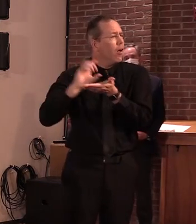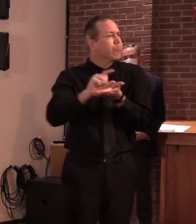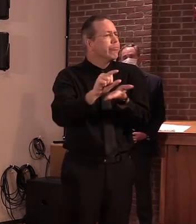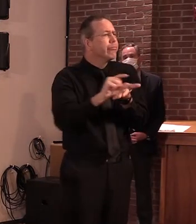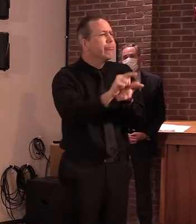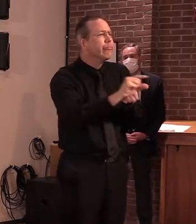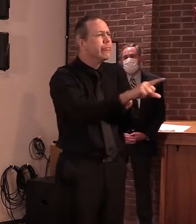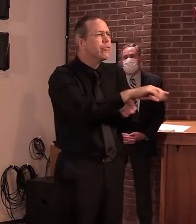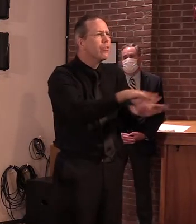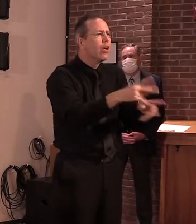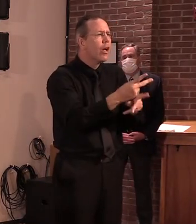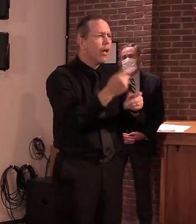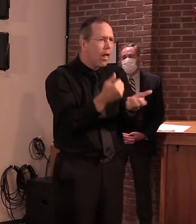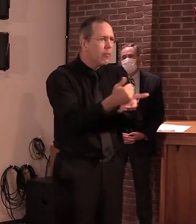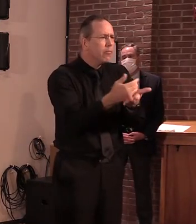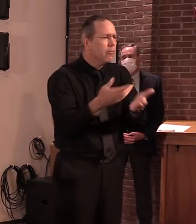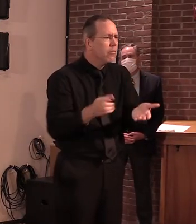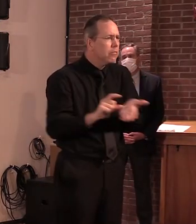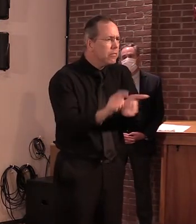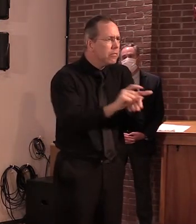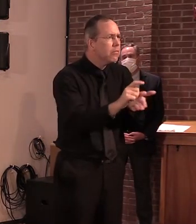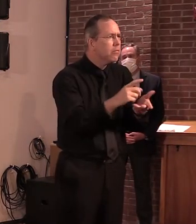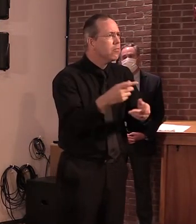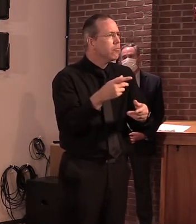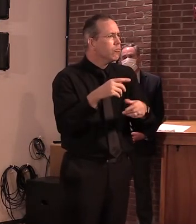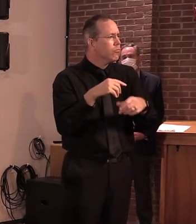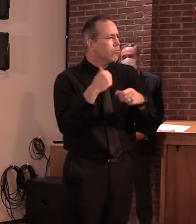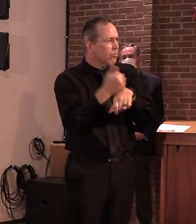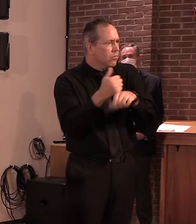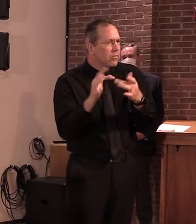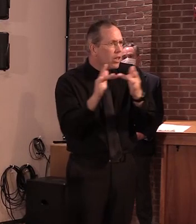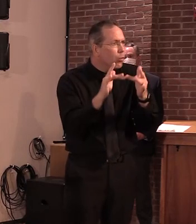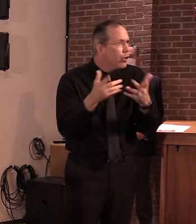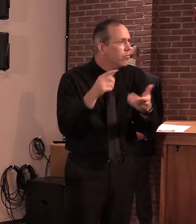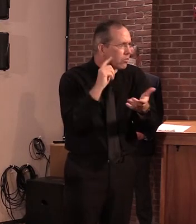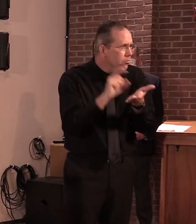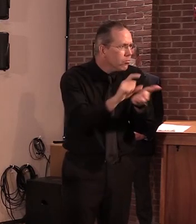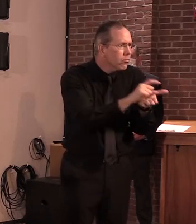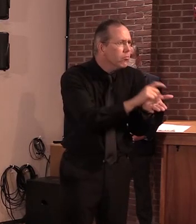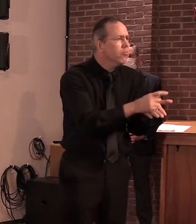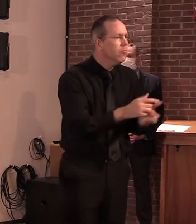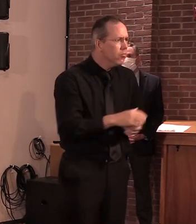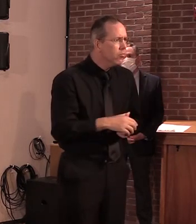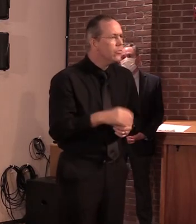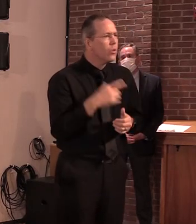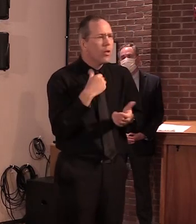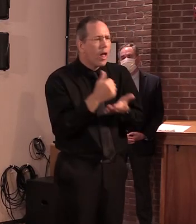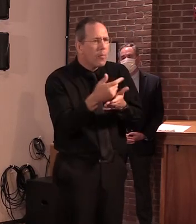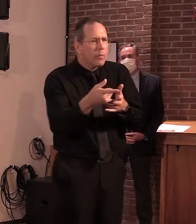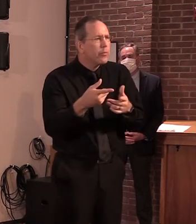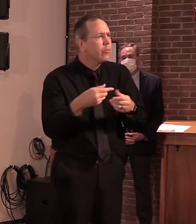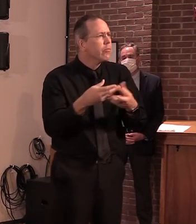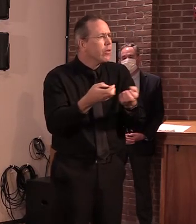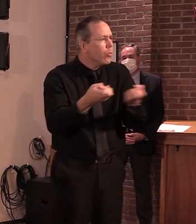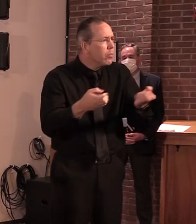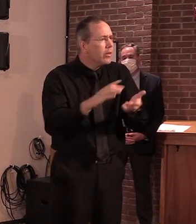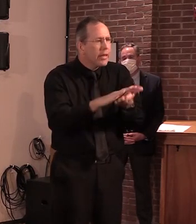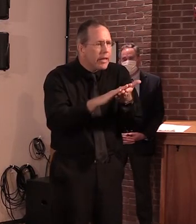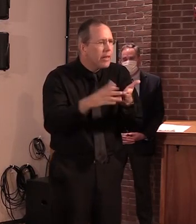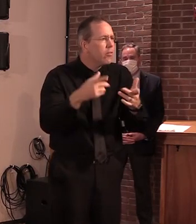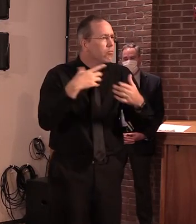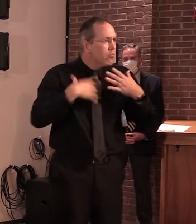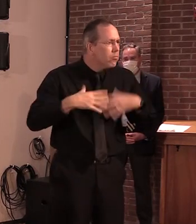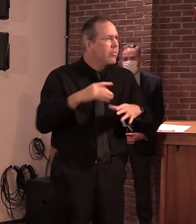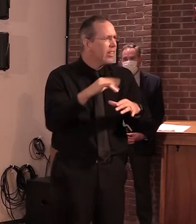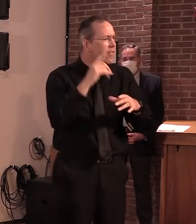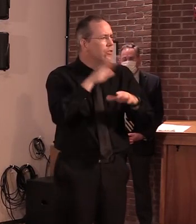the childcare network during the pandemic so that it would be viable when we